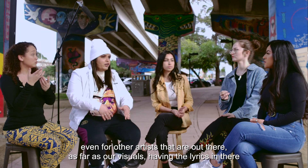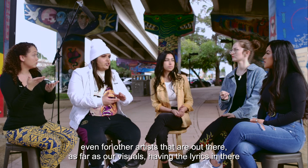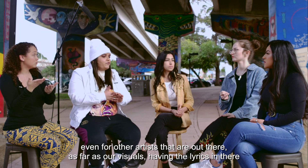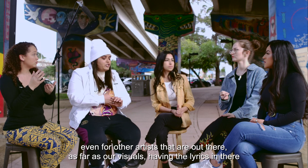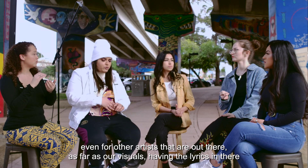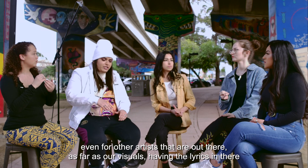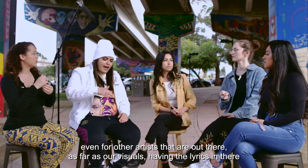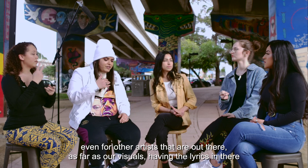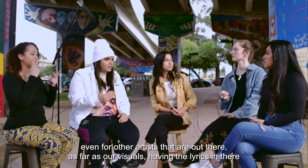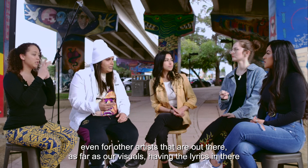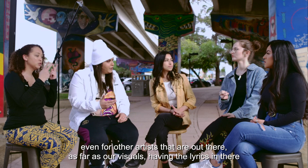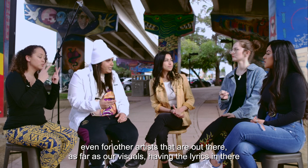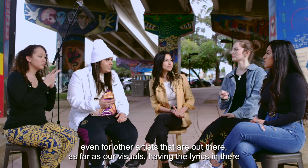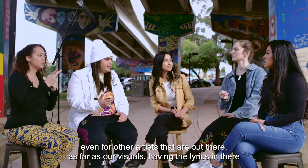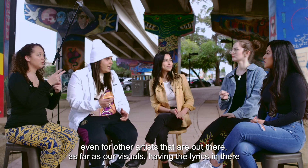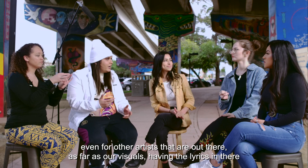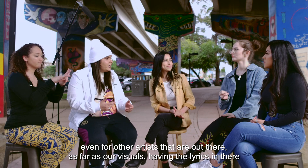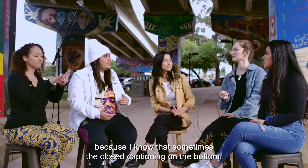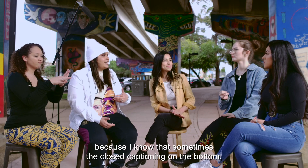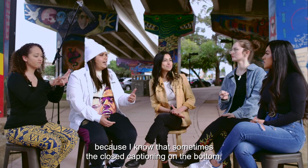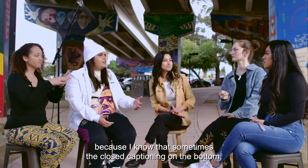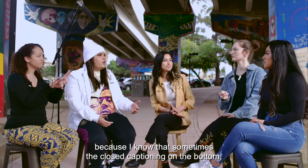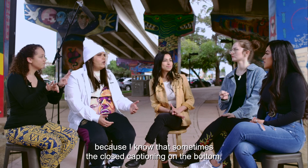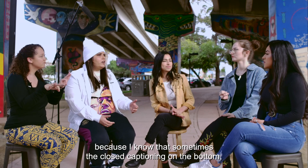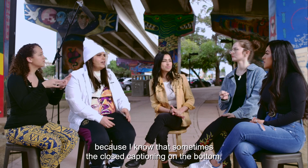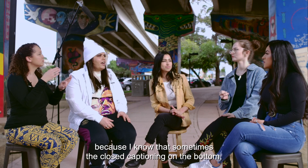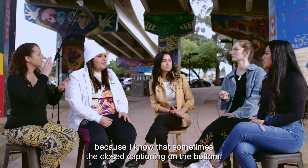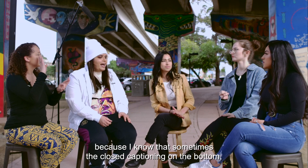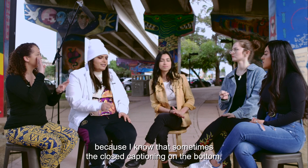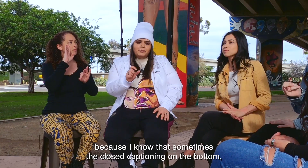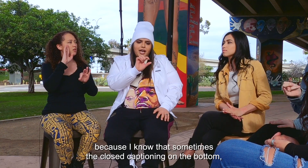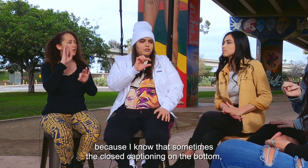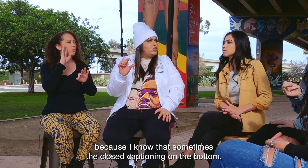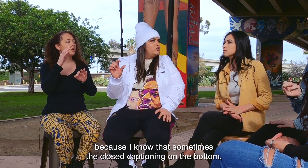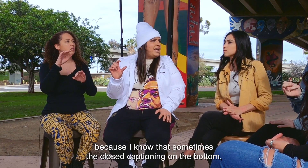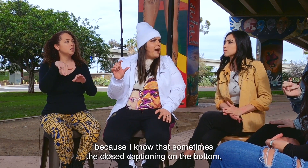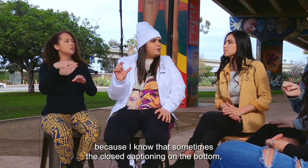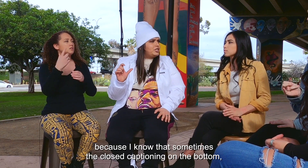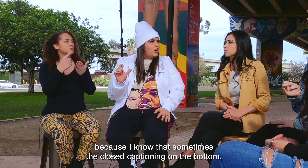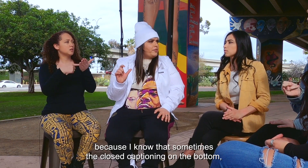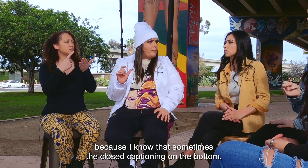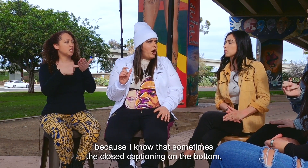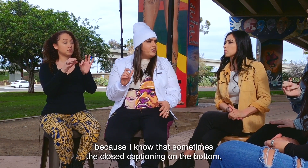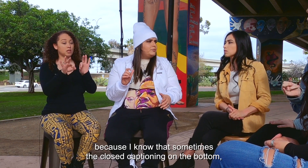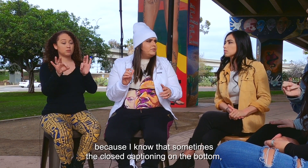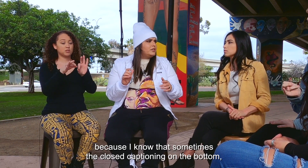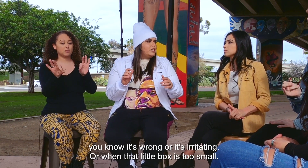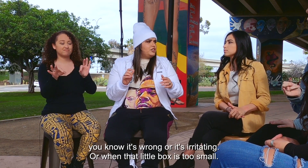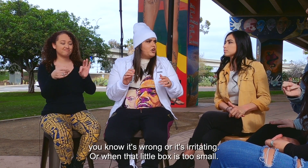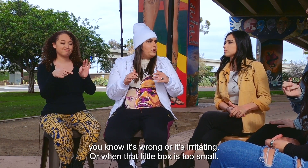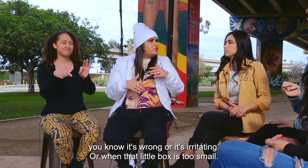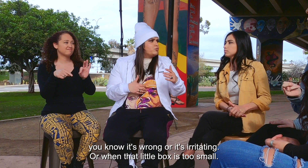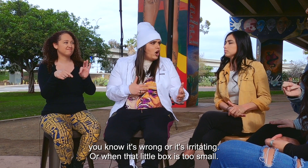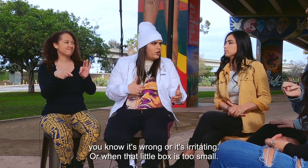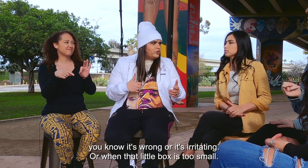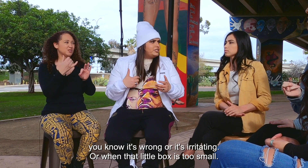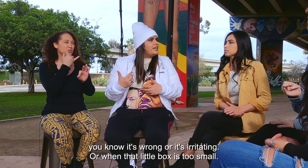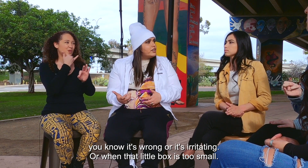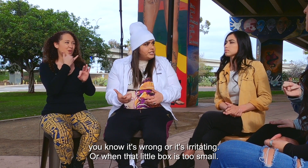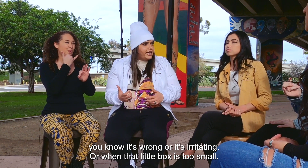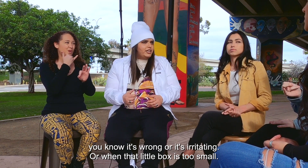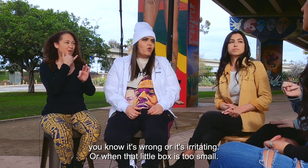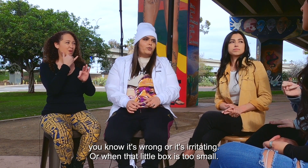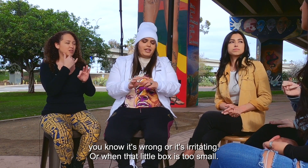as far as our visuals, having the lyrics in there, because I know that sometimes the closed captioning on the bottom, it's wrong